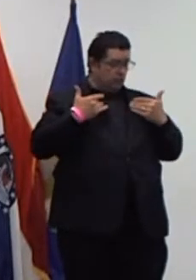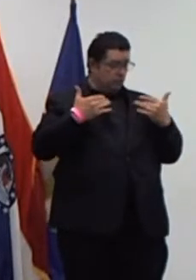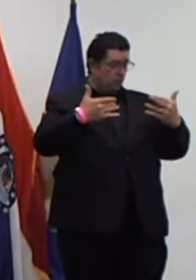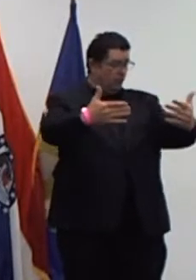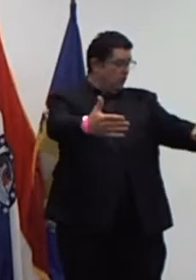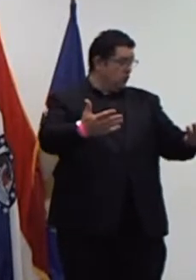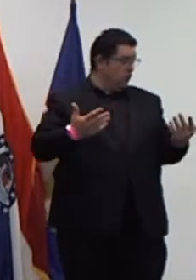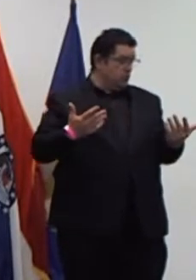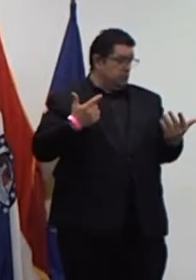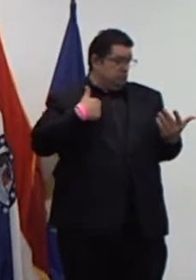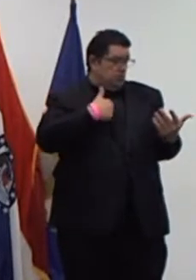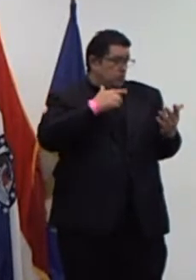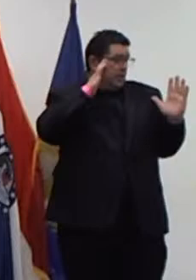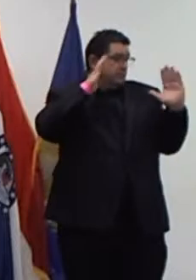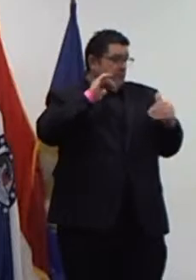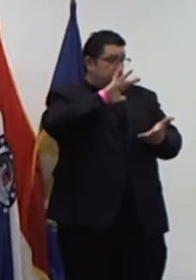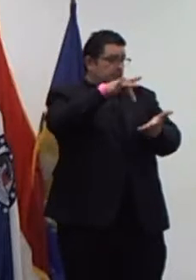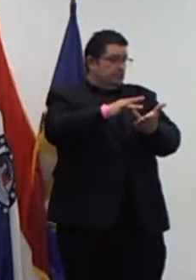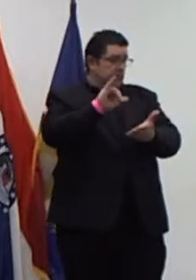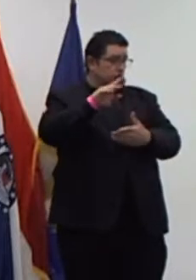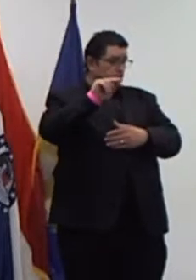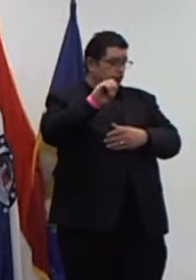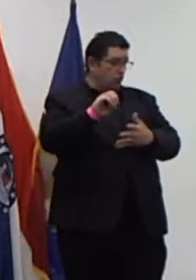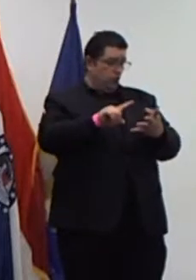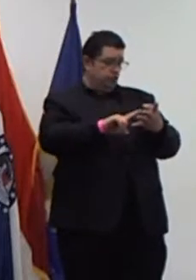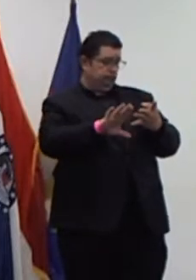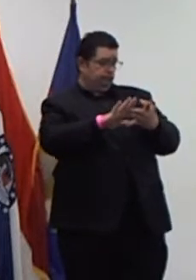by the middle of June that